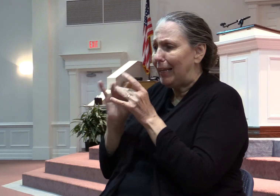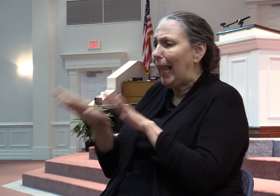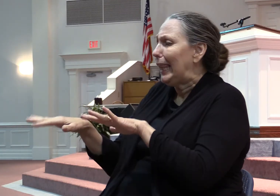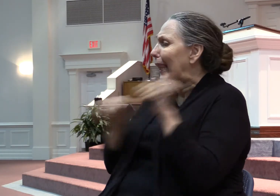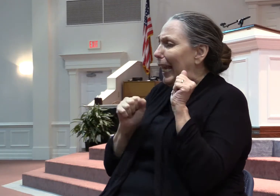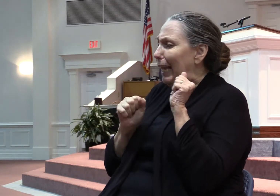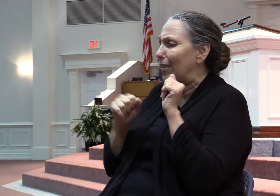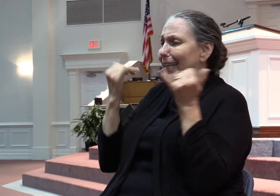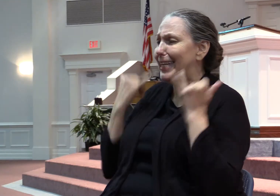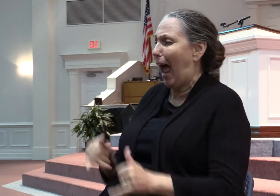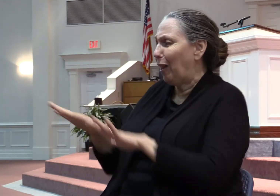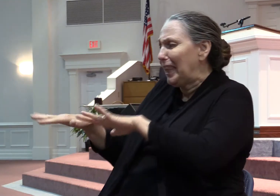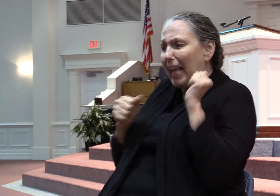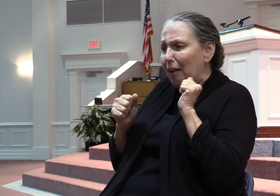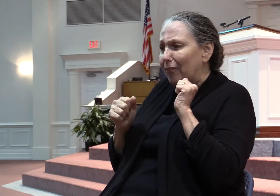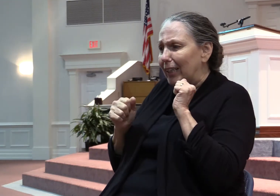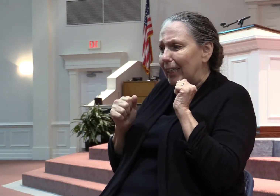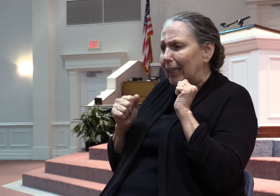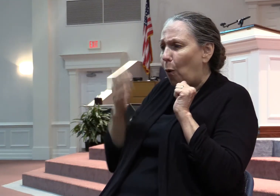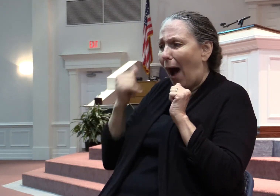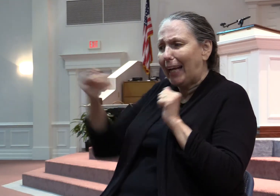leave this place.